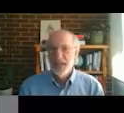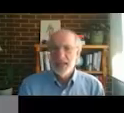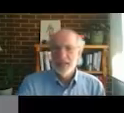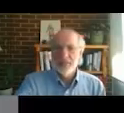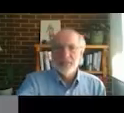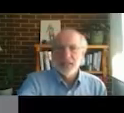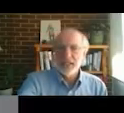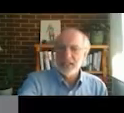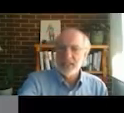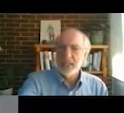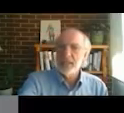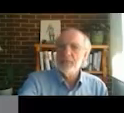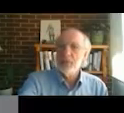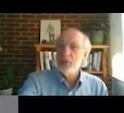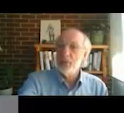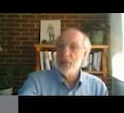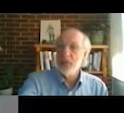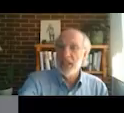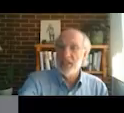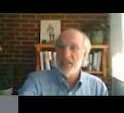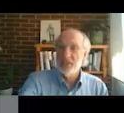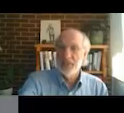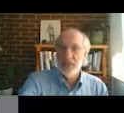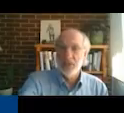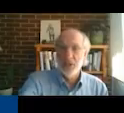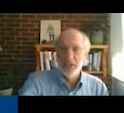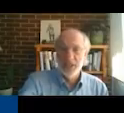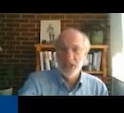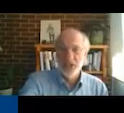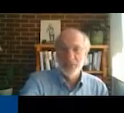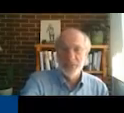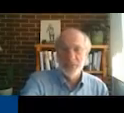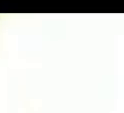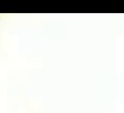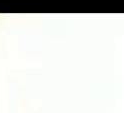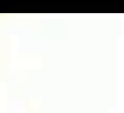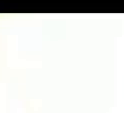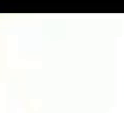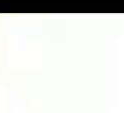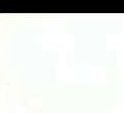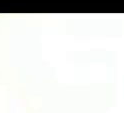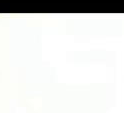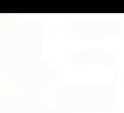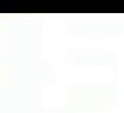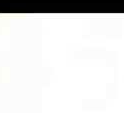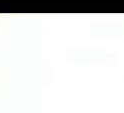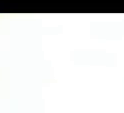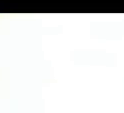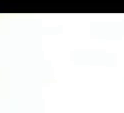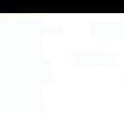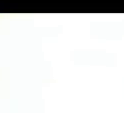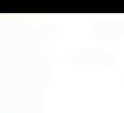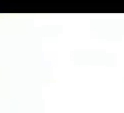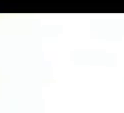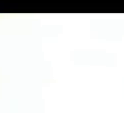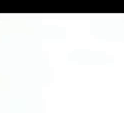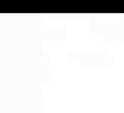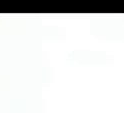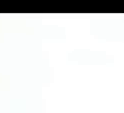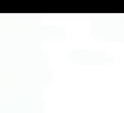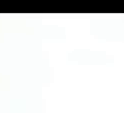moments. Let's learn some more signs now that we know how to teach them. All right, here we go again, folks. Get ready.